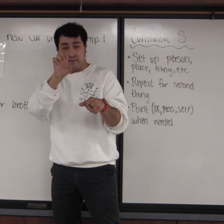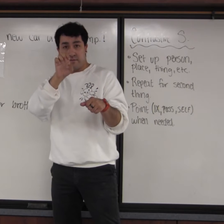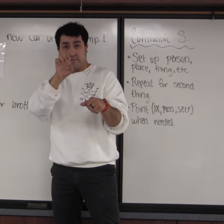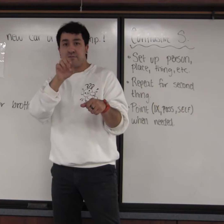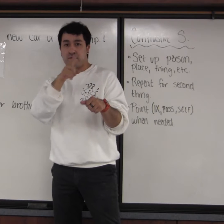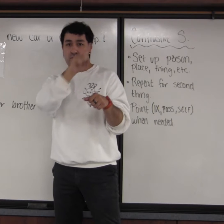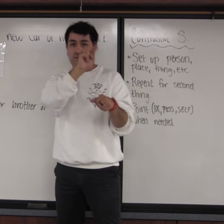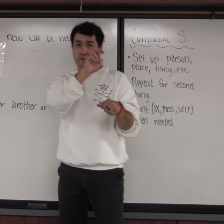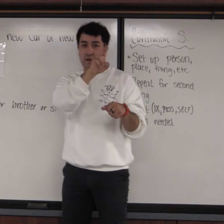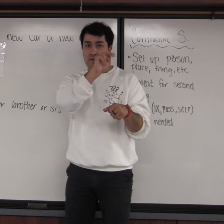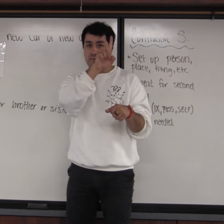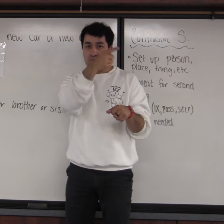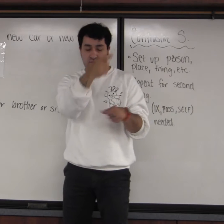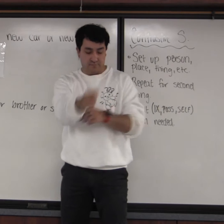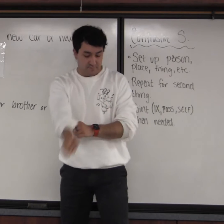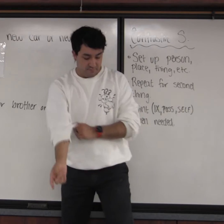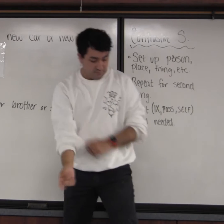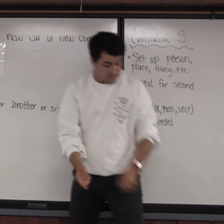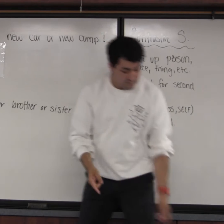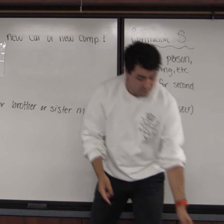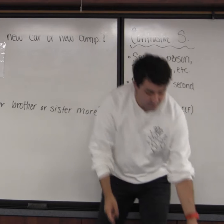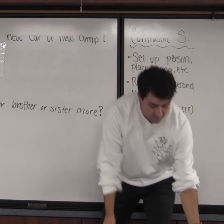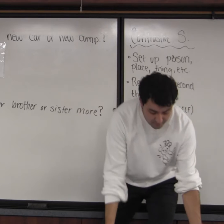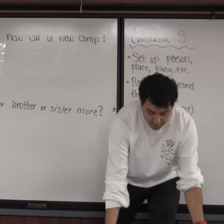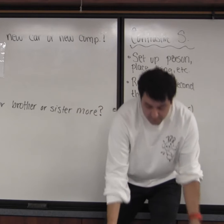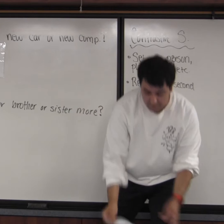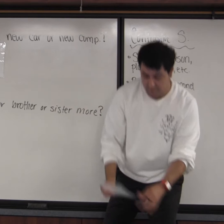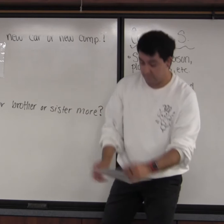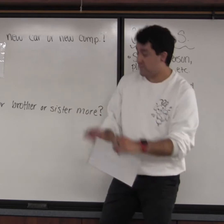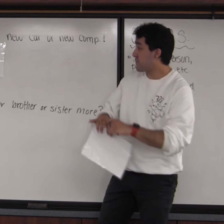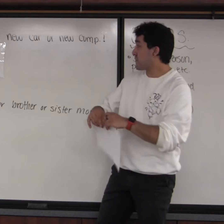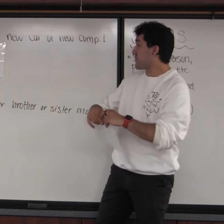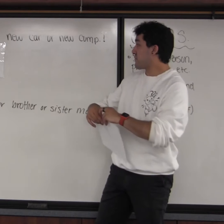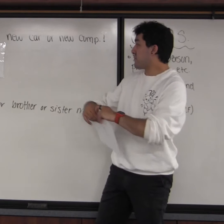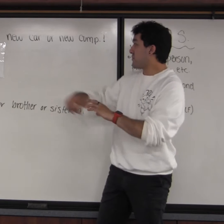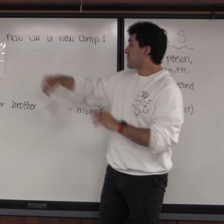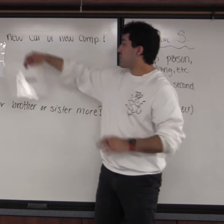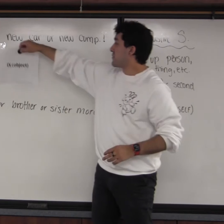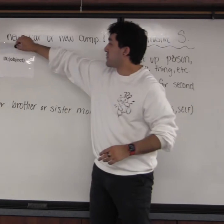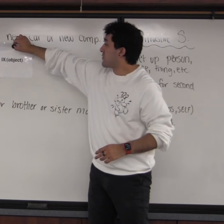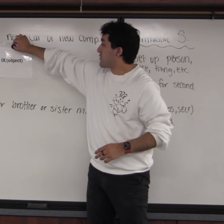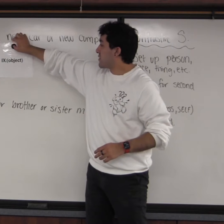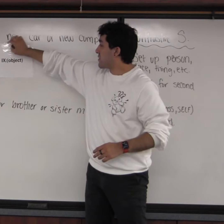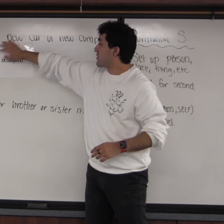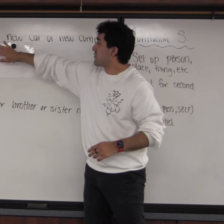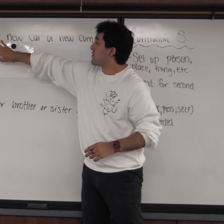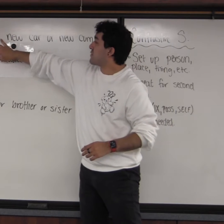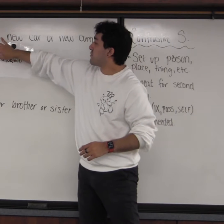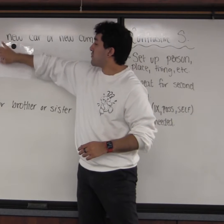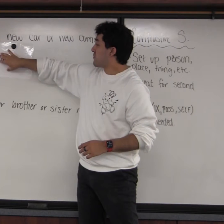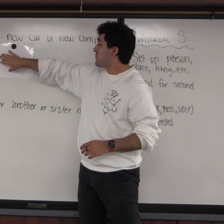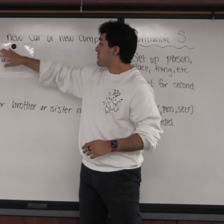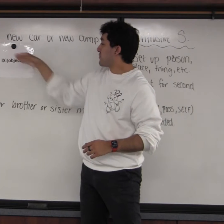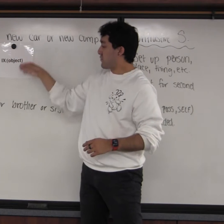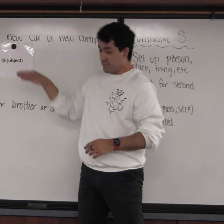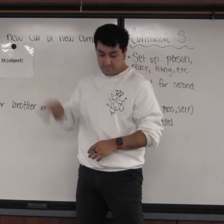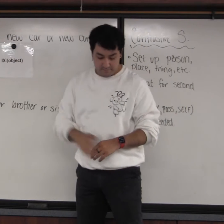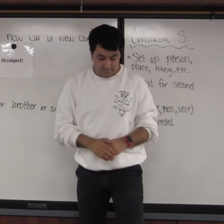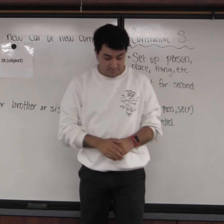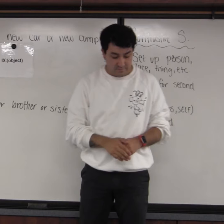and remember that's going to be noun adjective first, so nouns first before the adjectives. There's a whole video about that if you forgot, and then